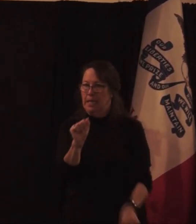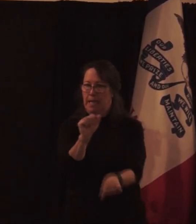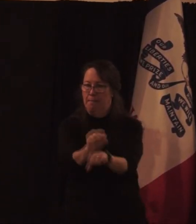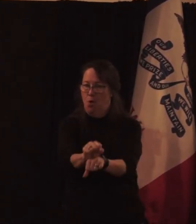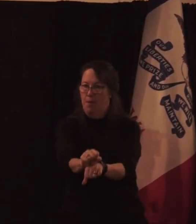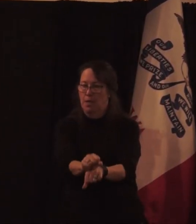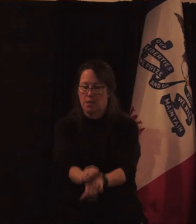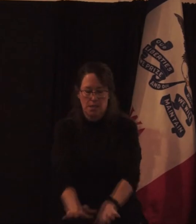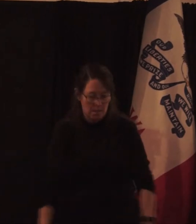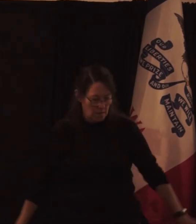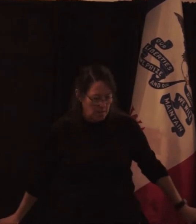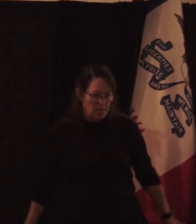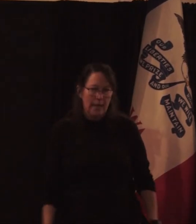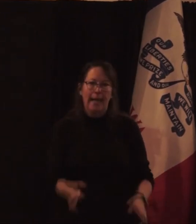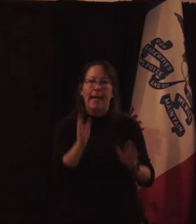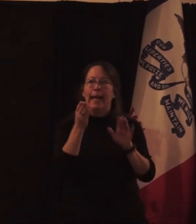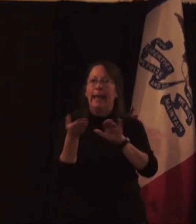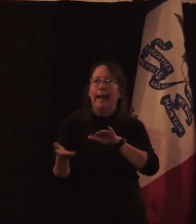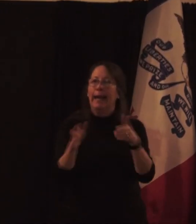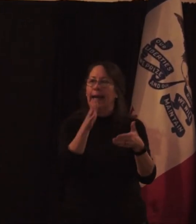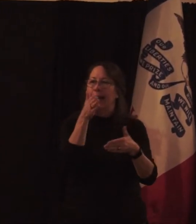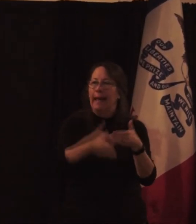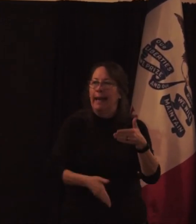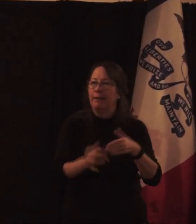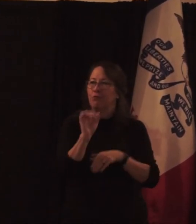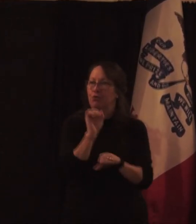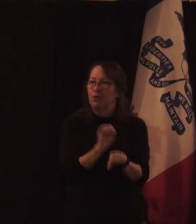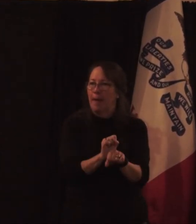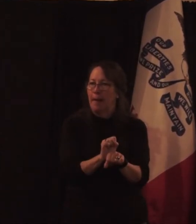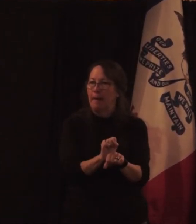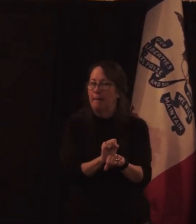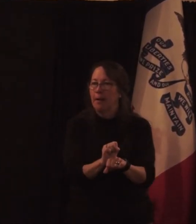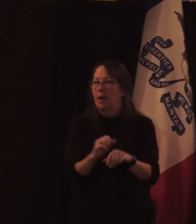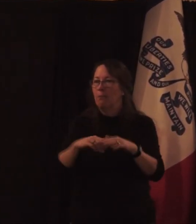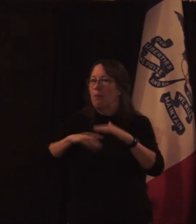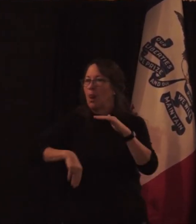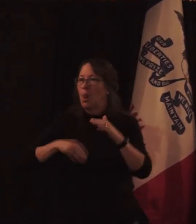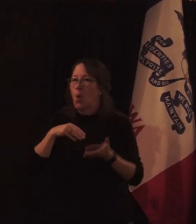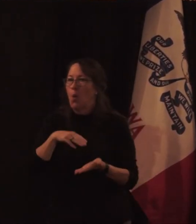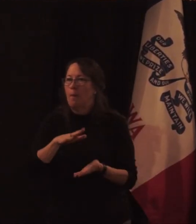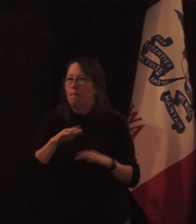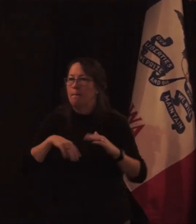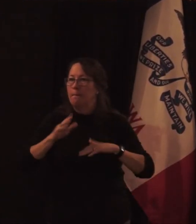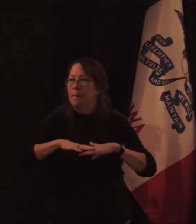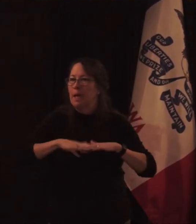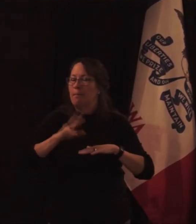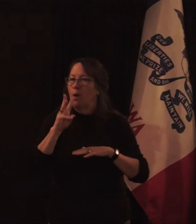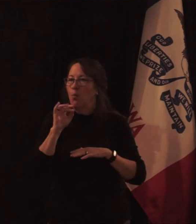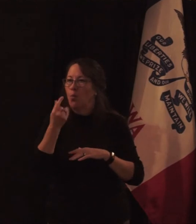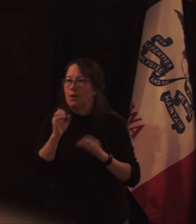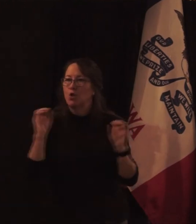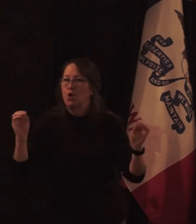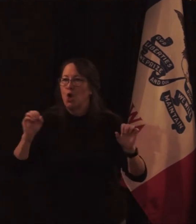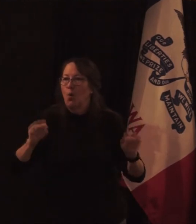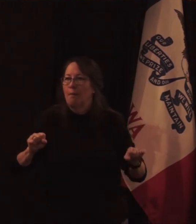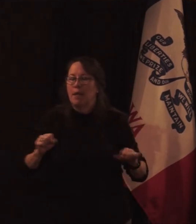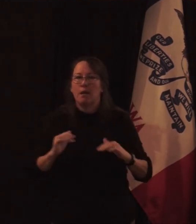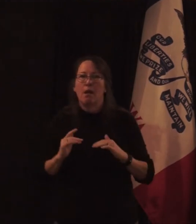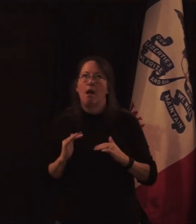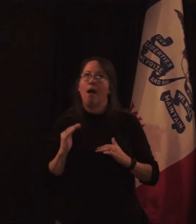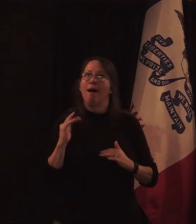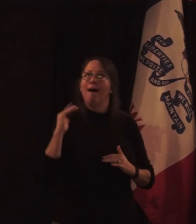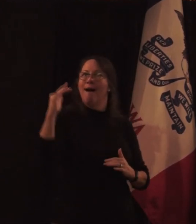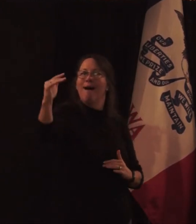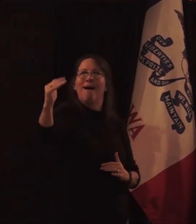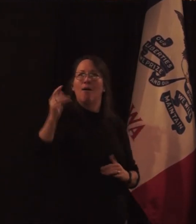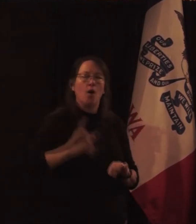employment. I don't mean some dead-end job at sub-minimum wage with no ability to